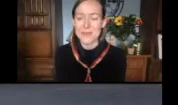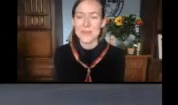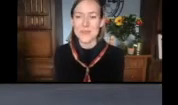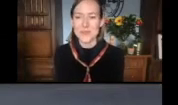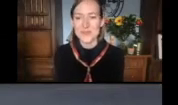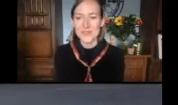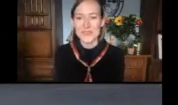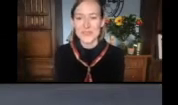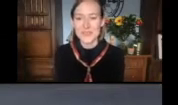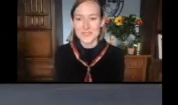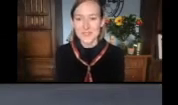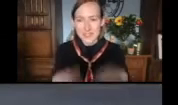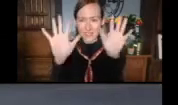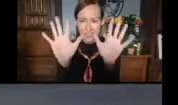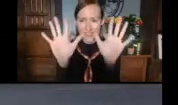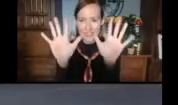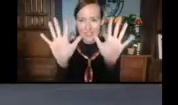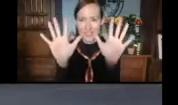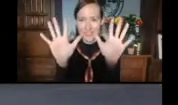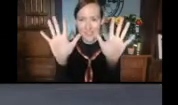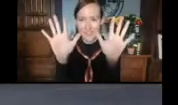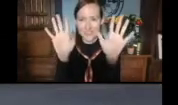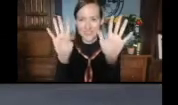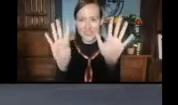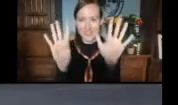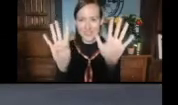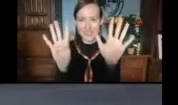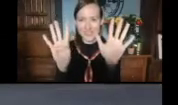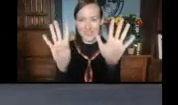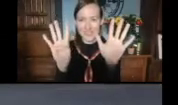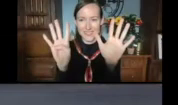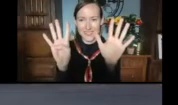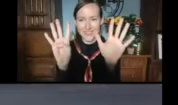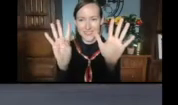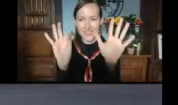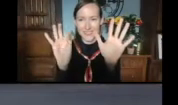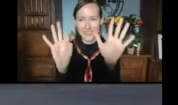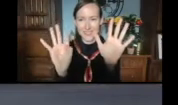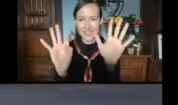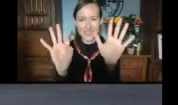time?